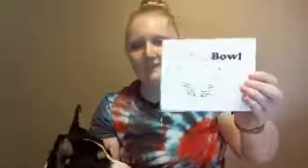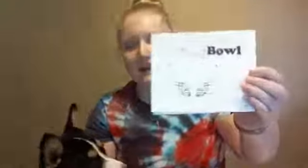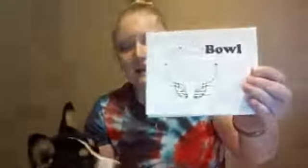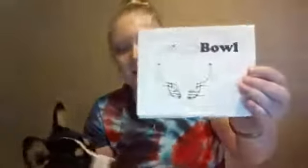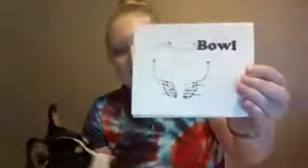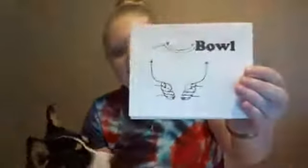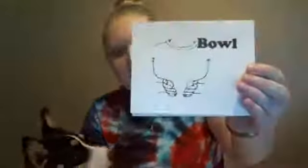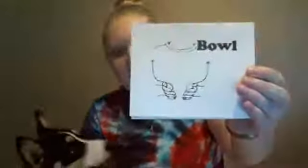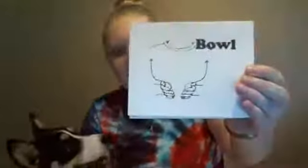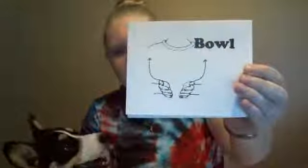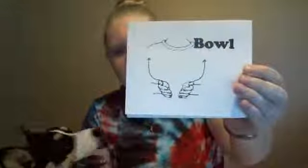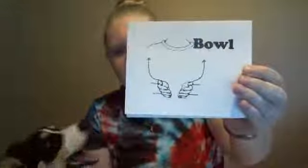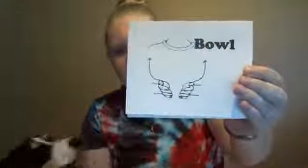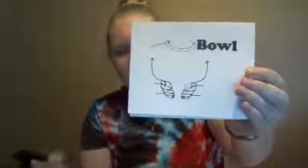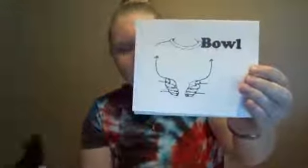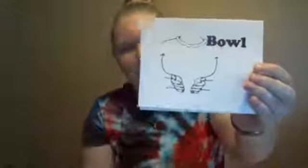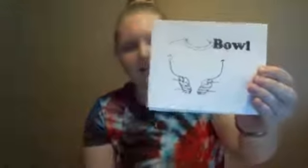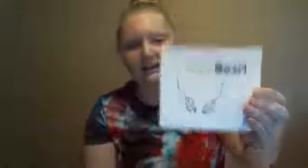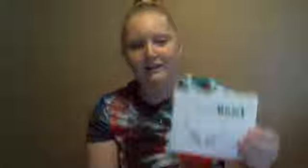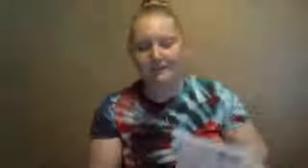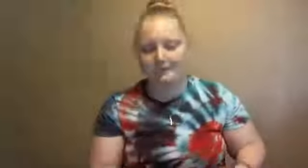Our next sign is bowl.